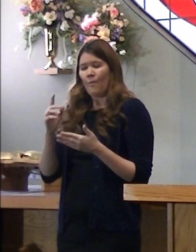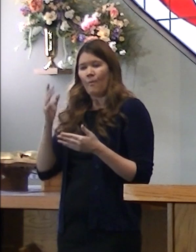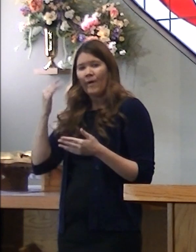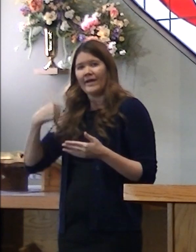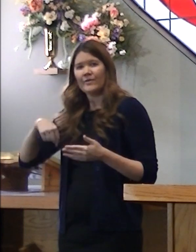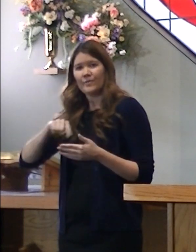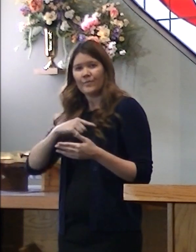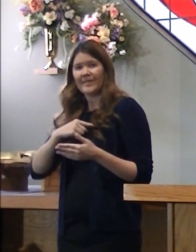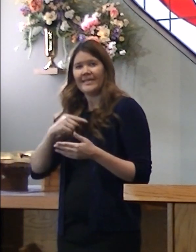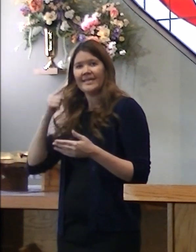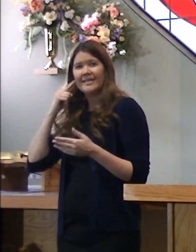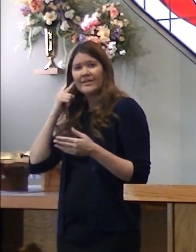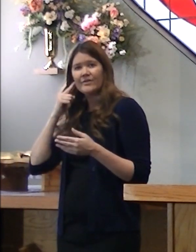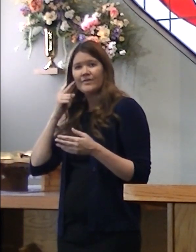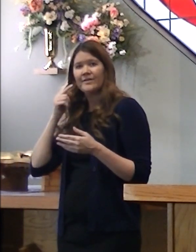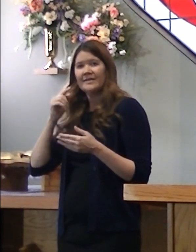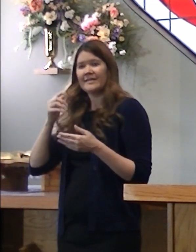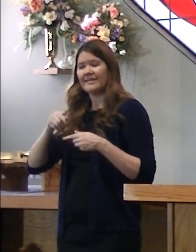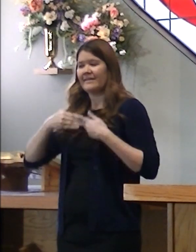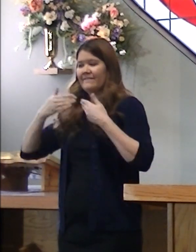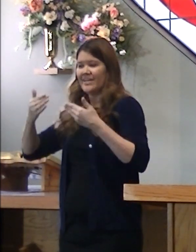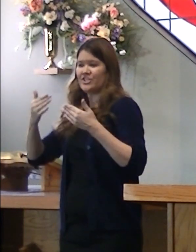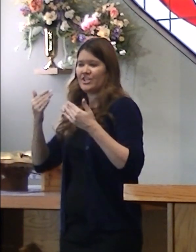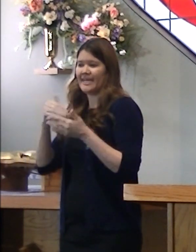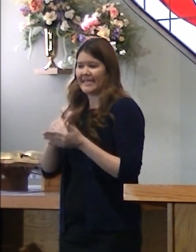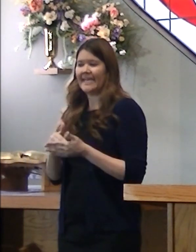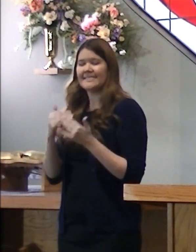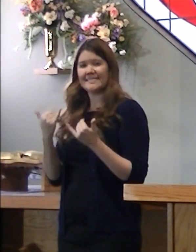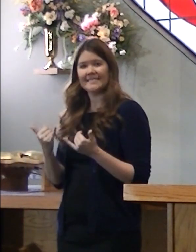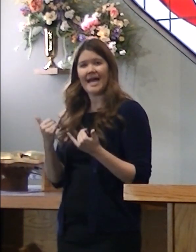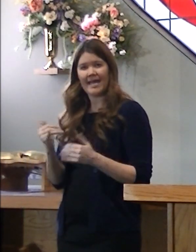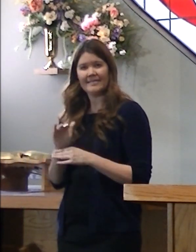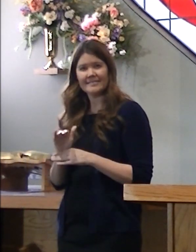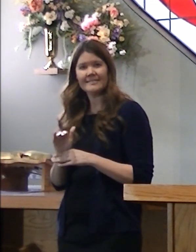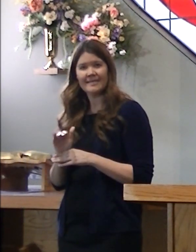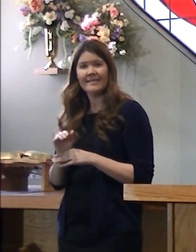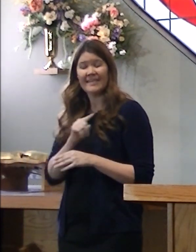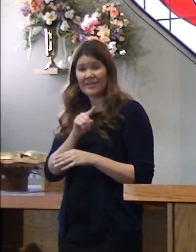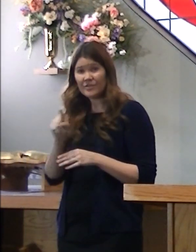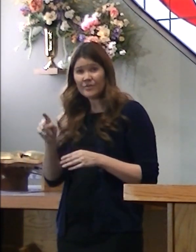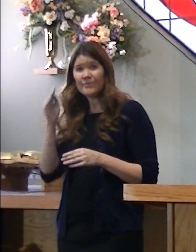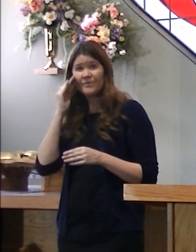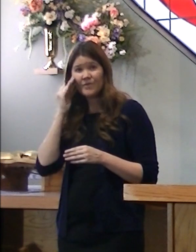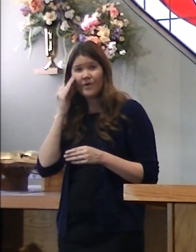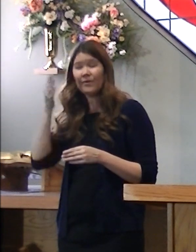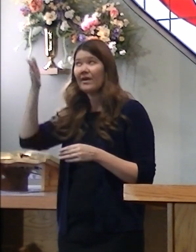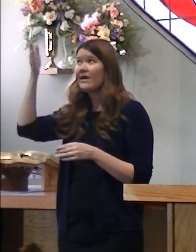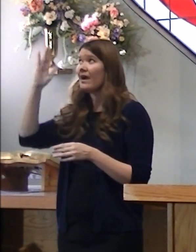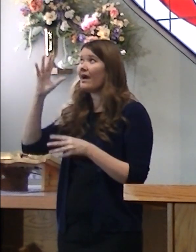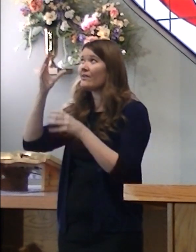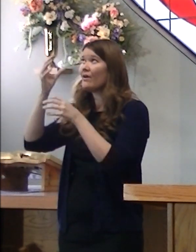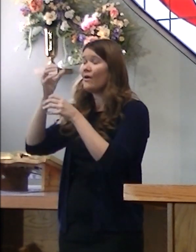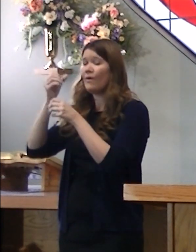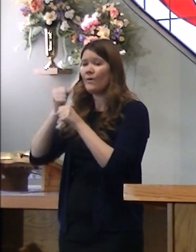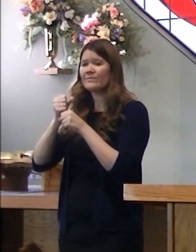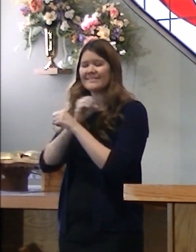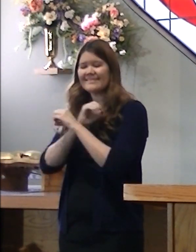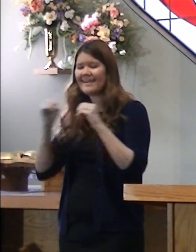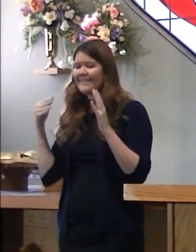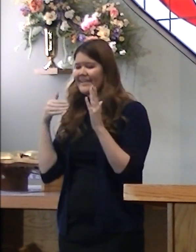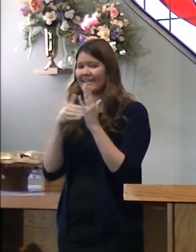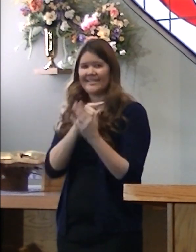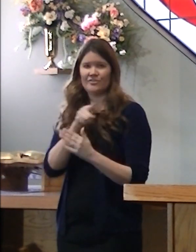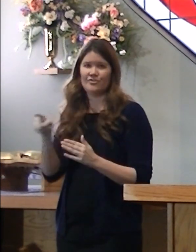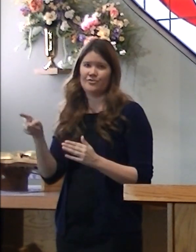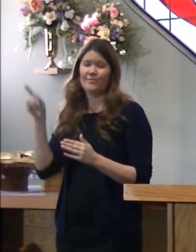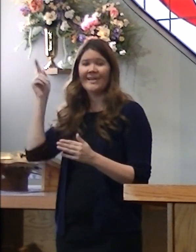the absolution again tonight, that you might receive the assurance that God holds nothing against you, that he's